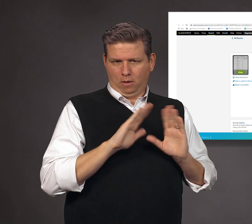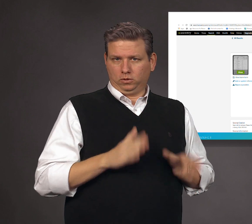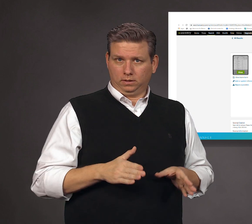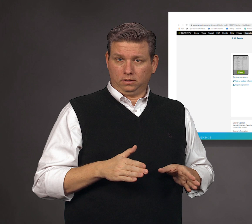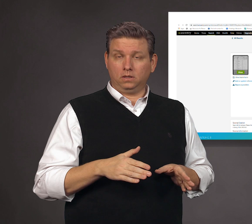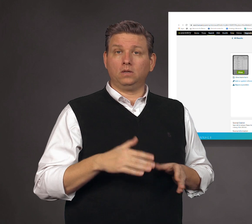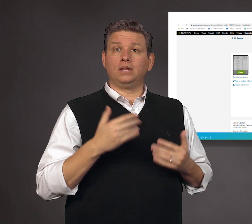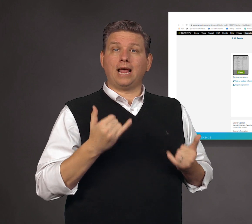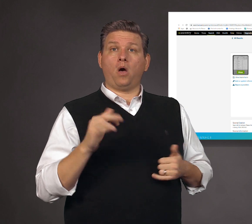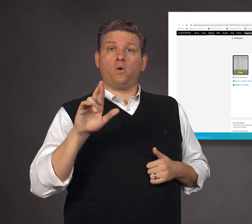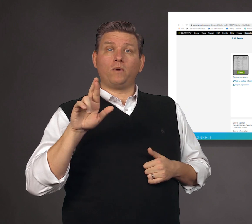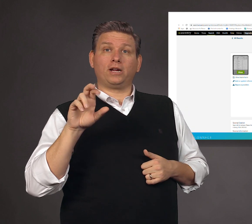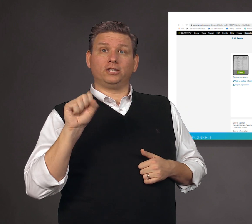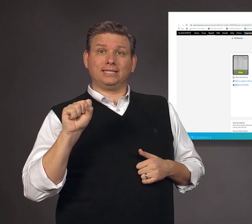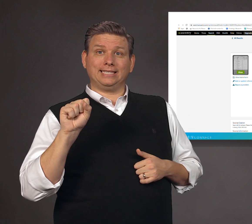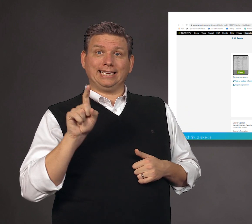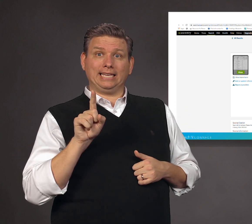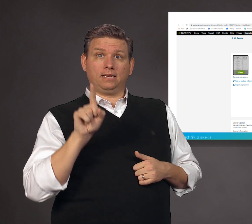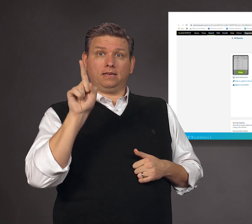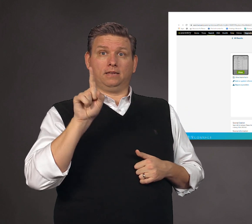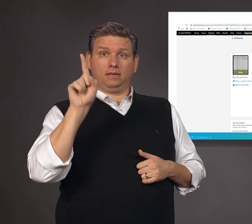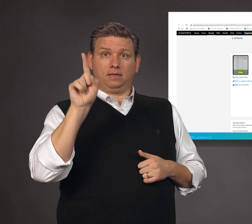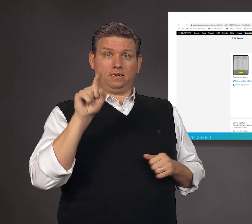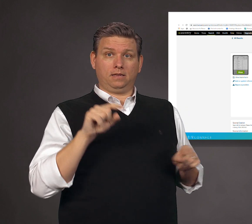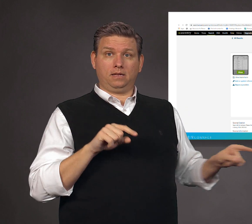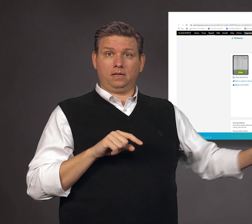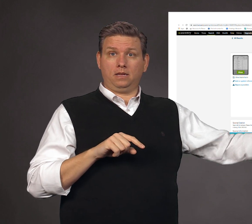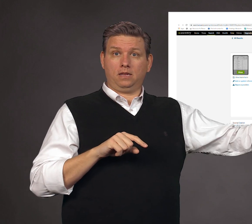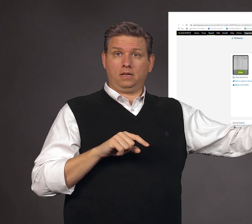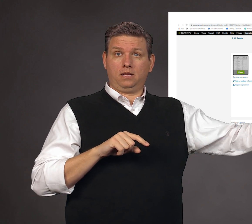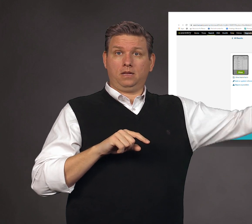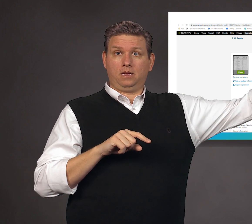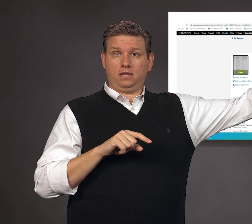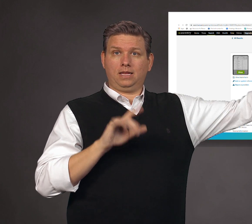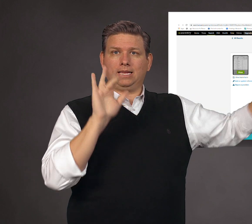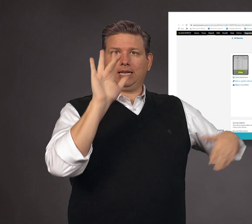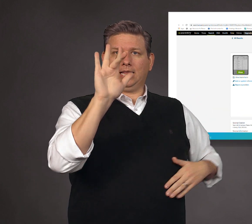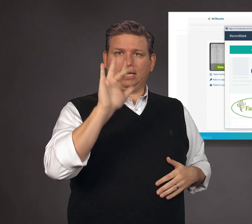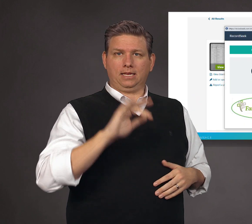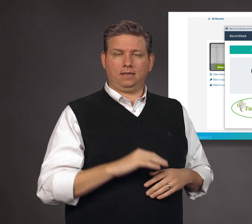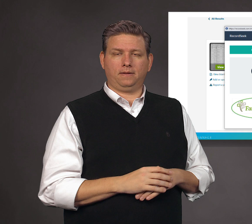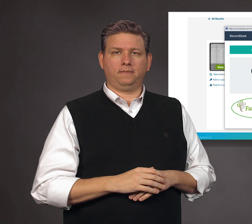RecordSeek icon on the bookmark bar, as shown by the up arrow in this diagram.